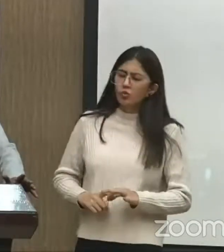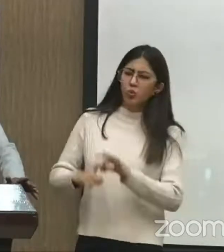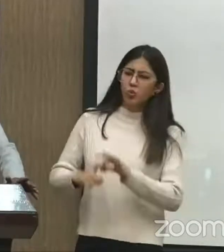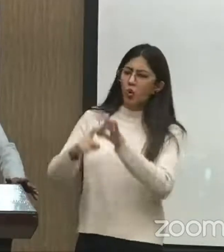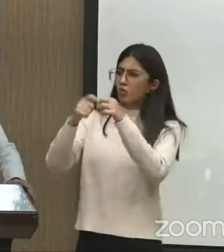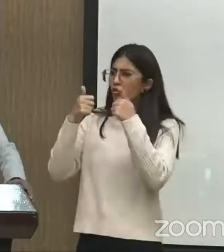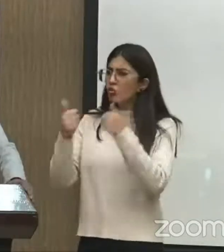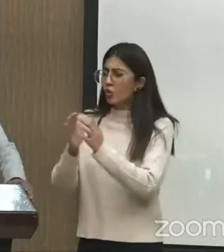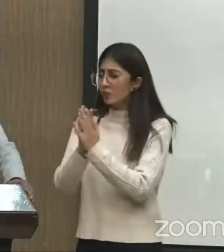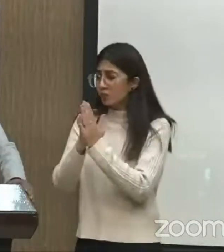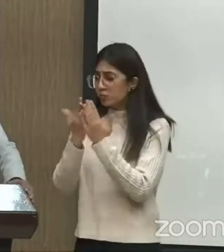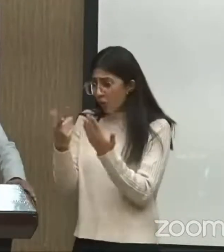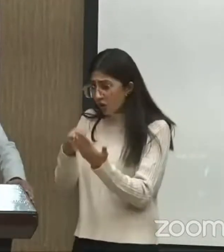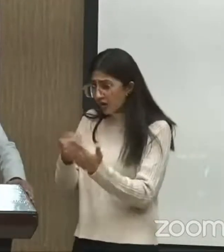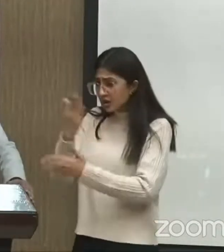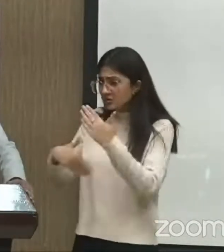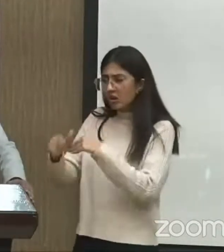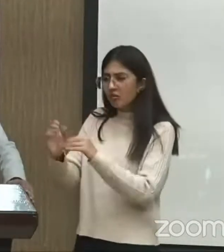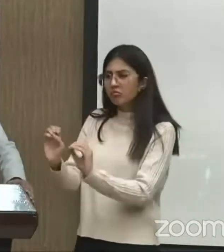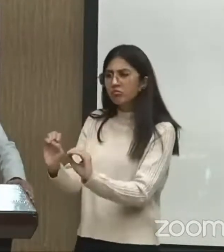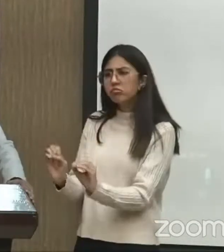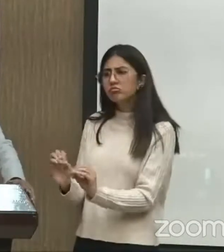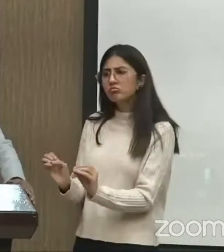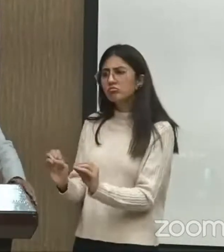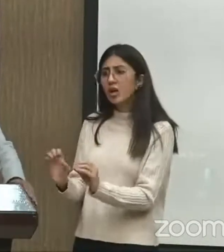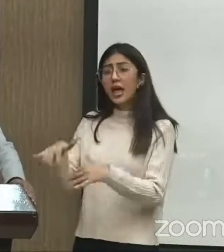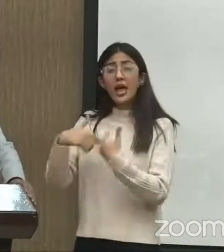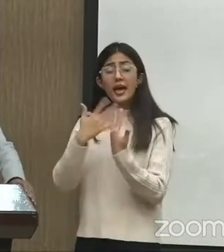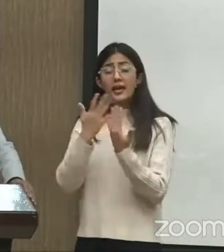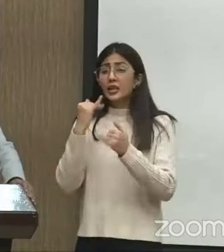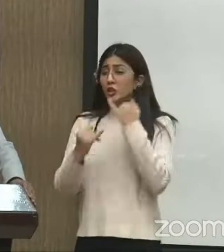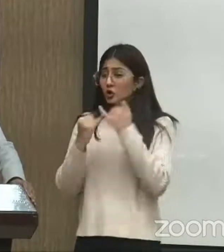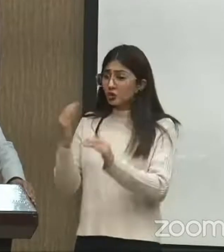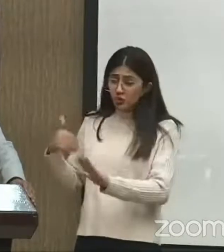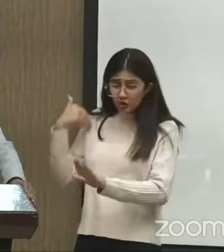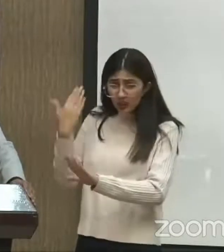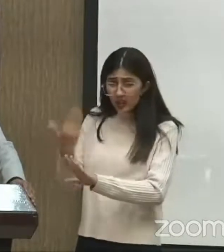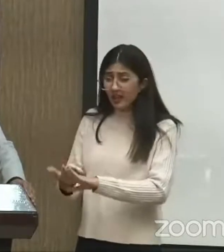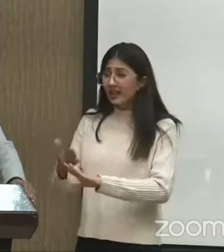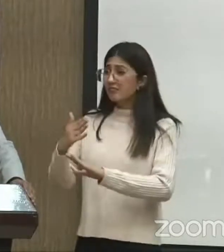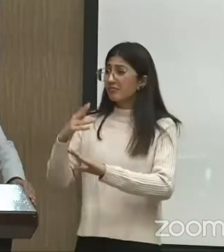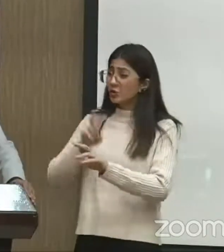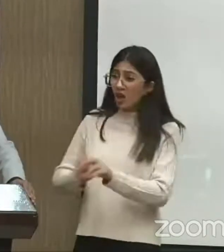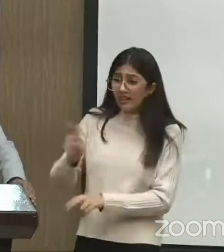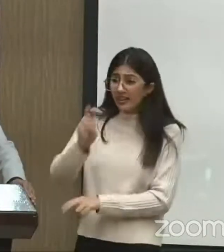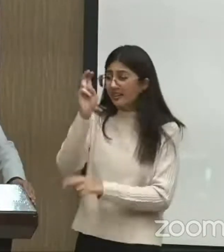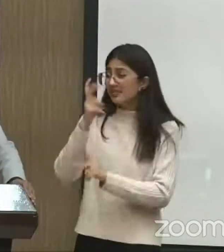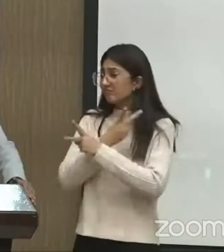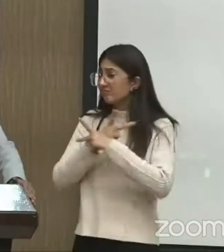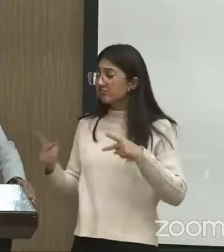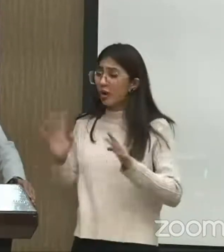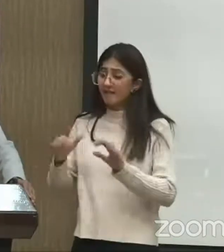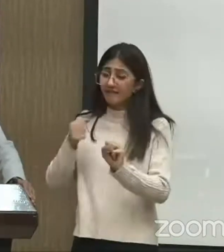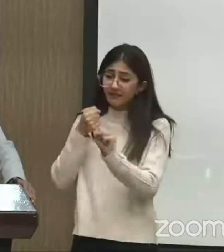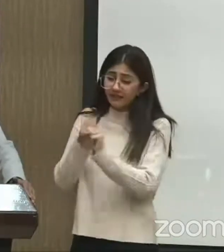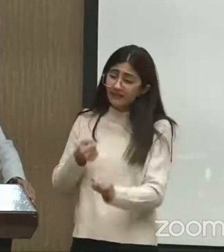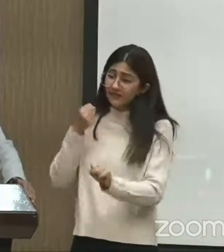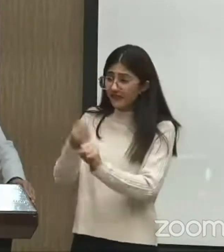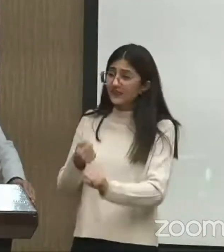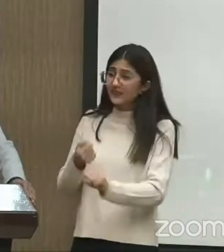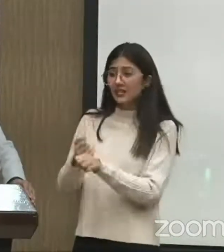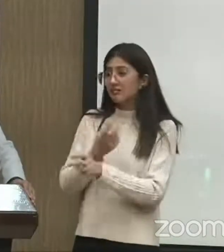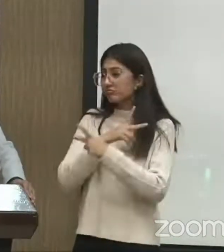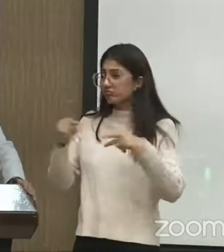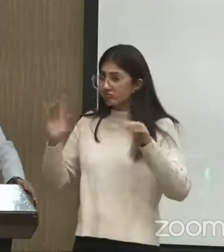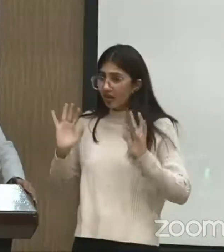on disabilities that tracks the entire history of the disability movement in India, that talks about all the incredible work done by